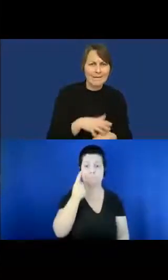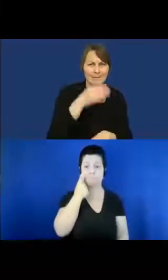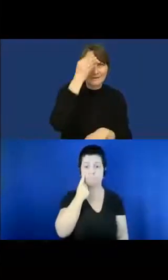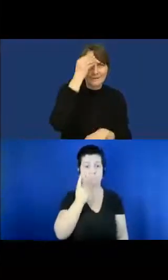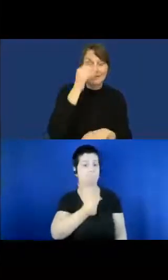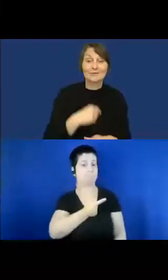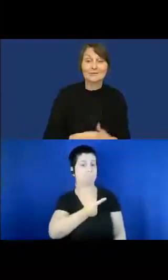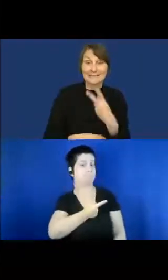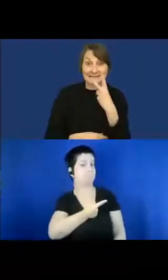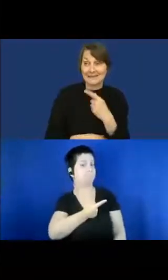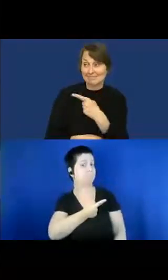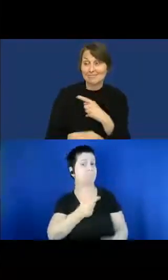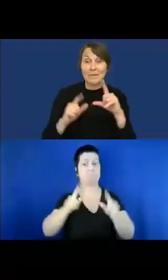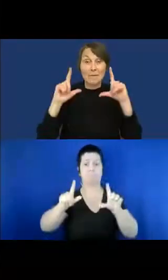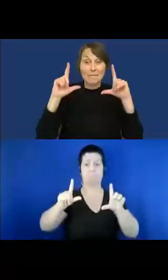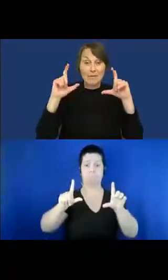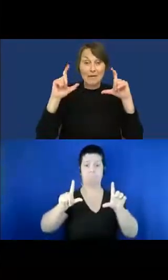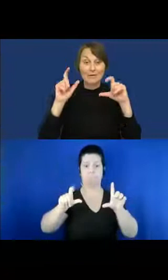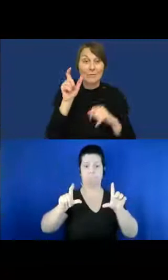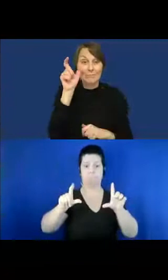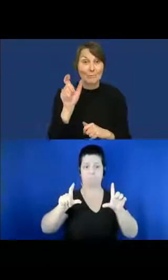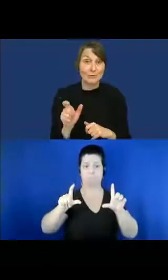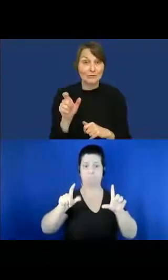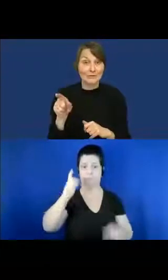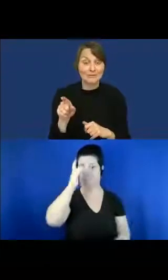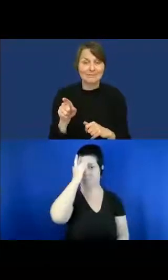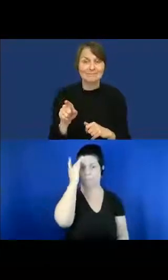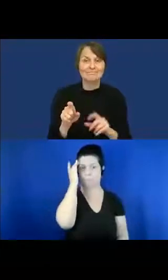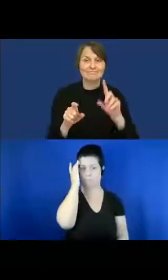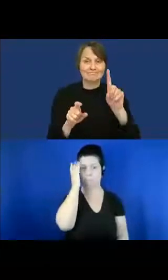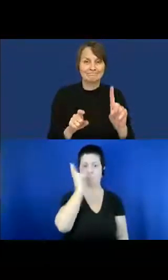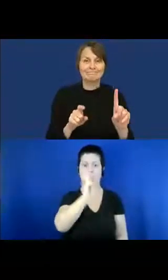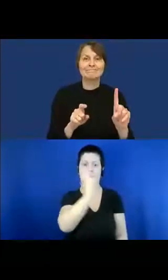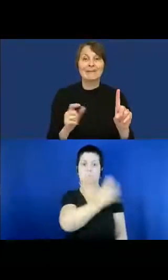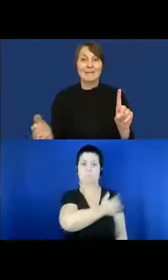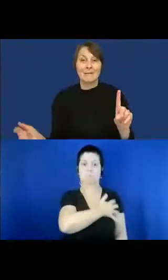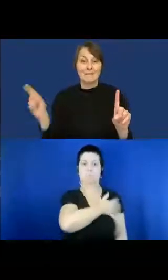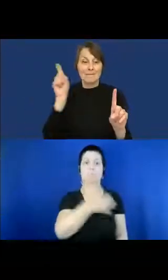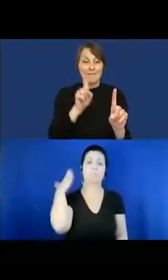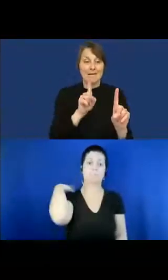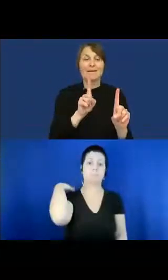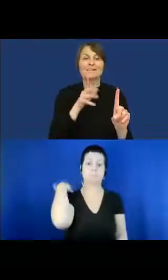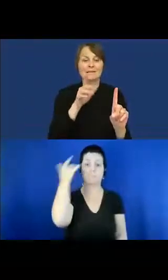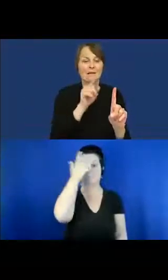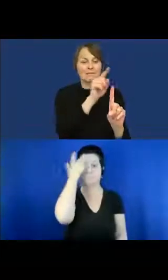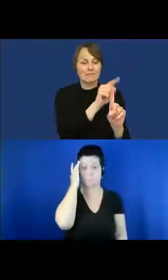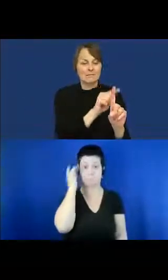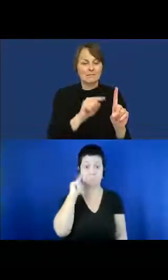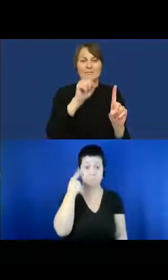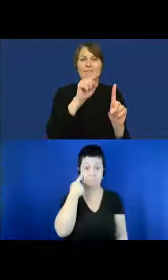picture of someone using haptic signs on the back of a person with deaf